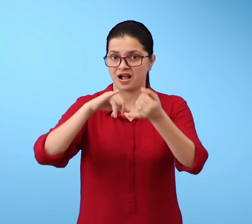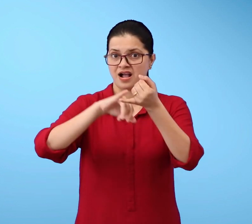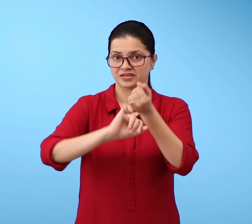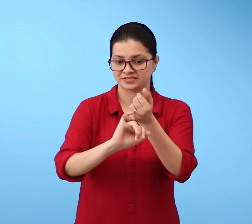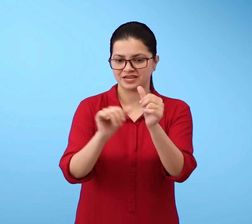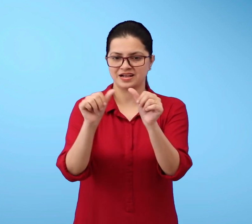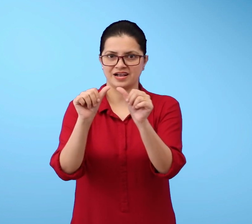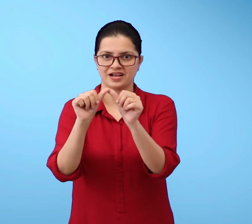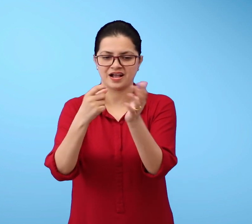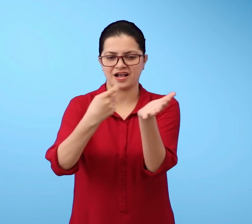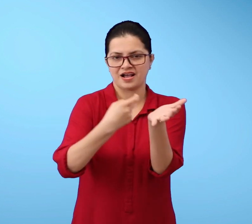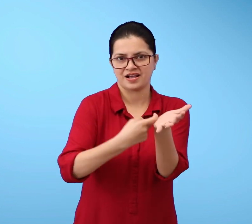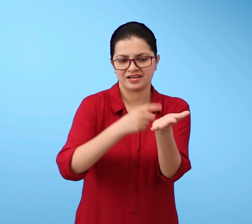well."